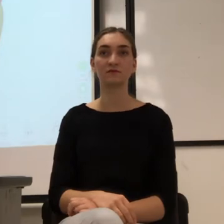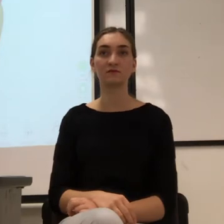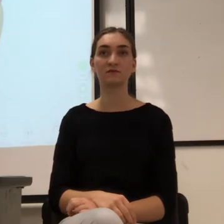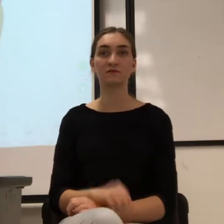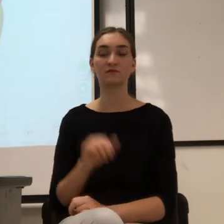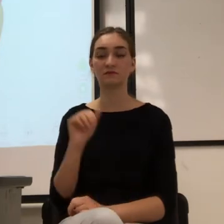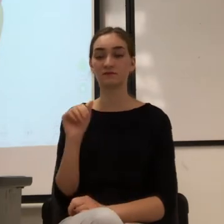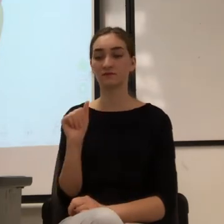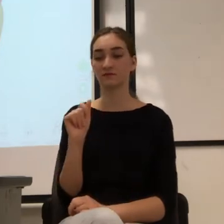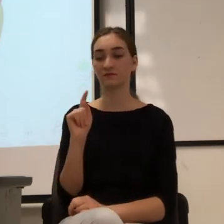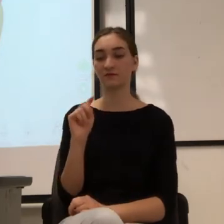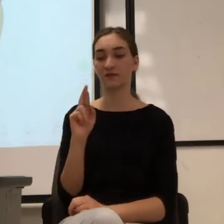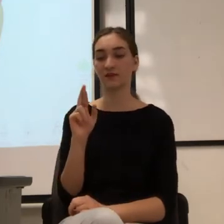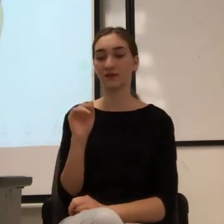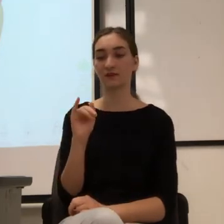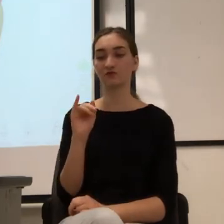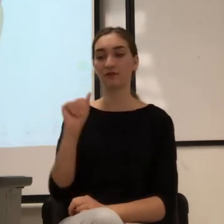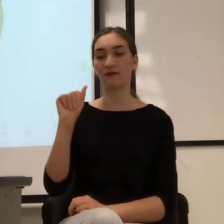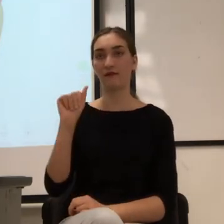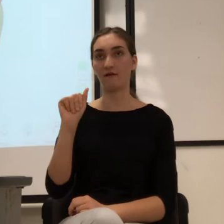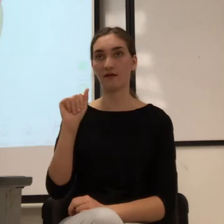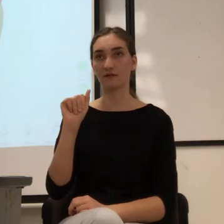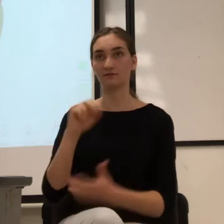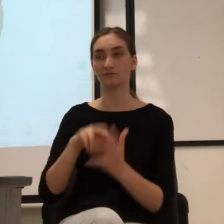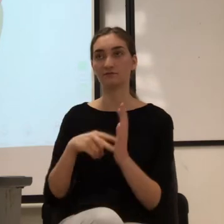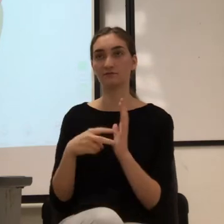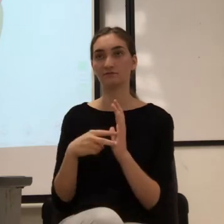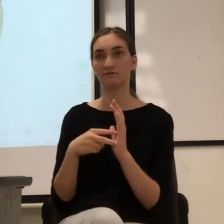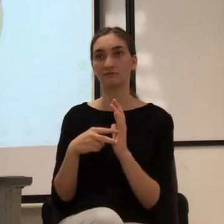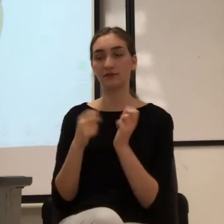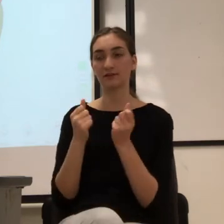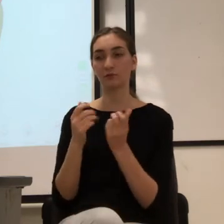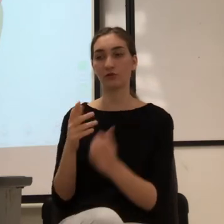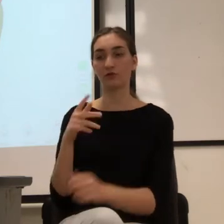The atria, plural,